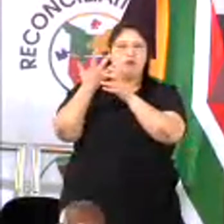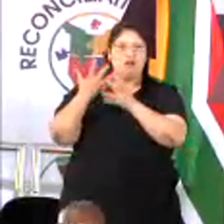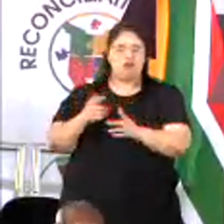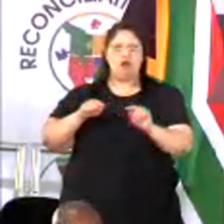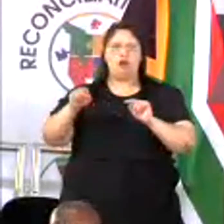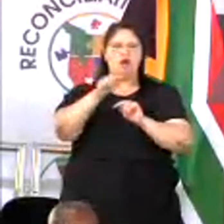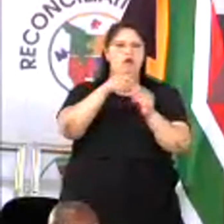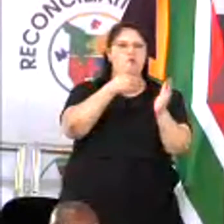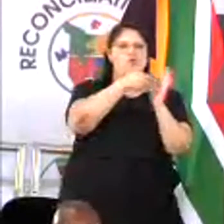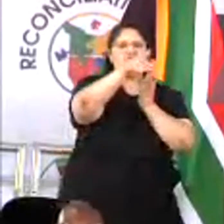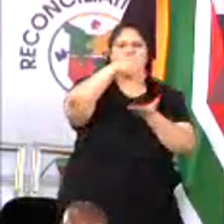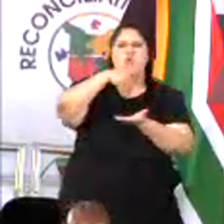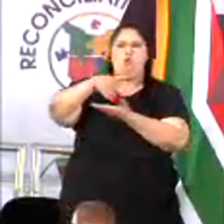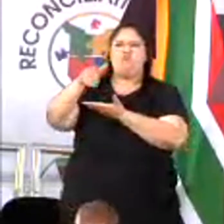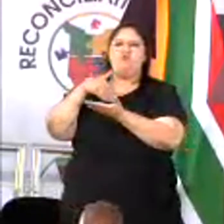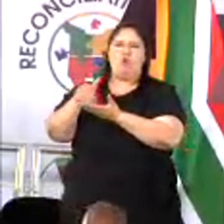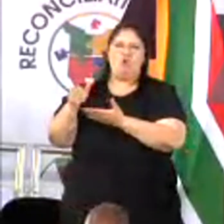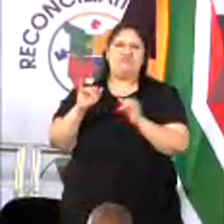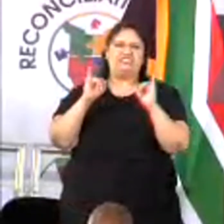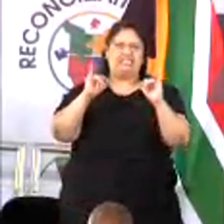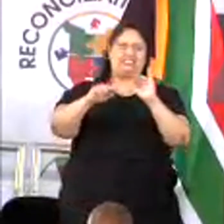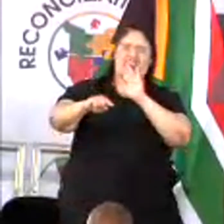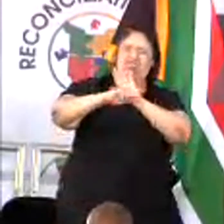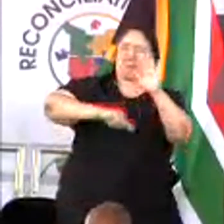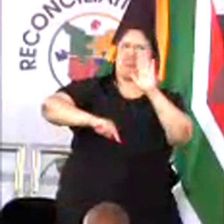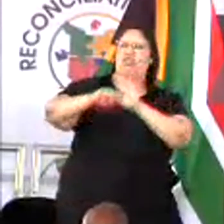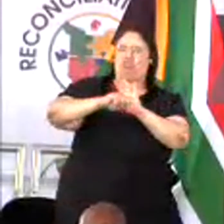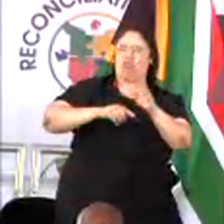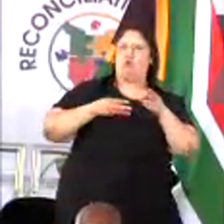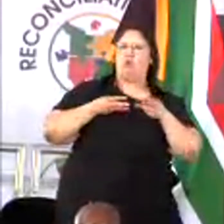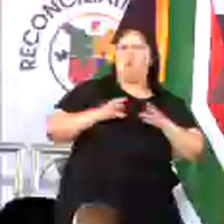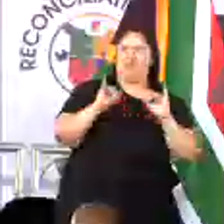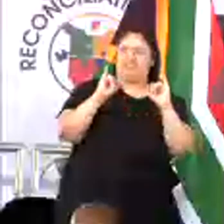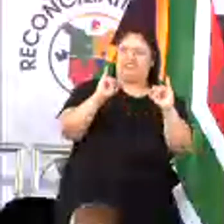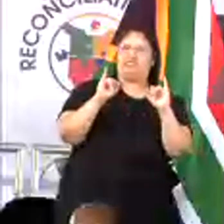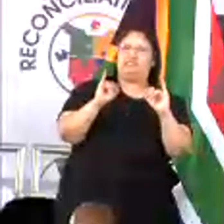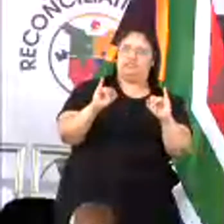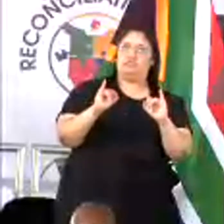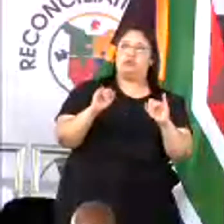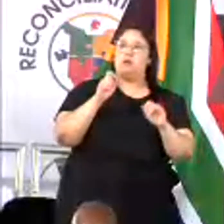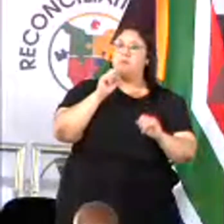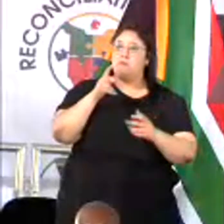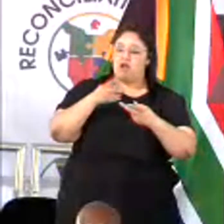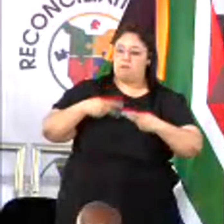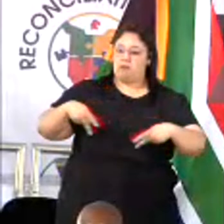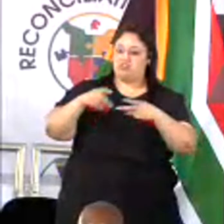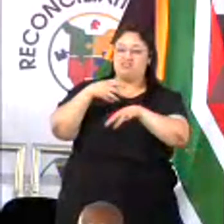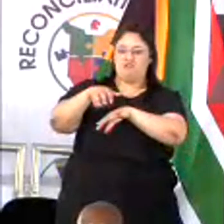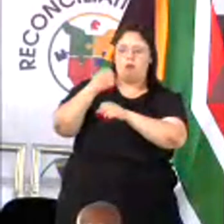are removed in the most cruel way from the farms where they work.